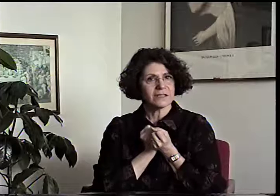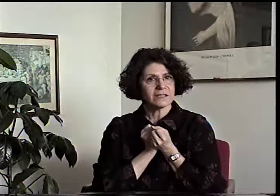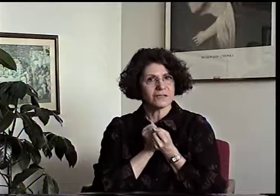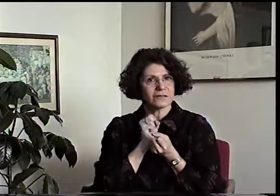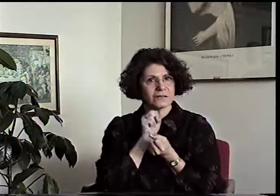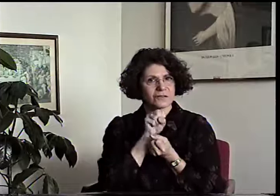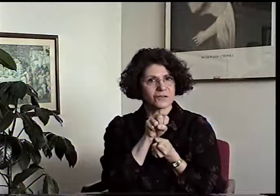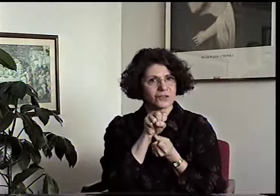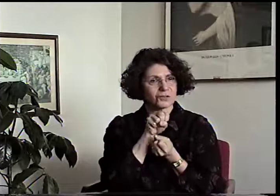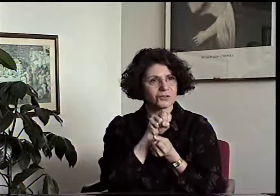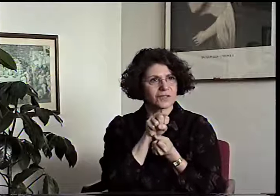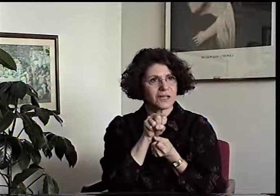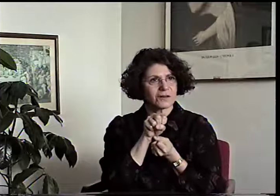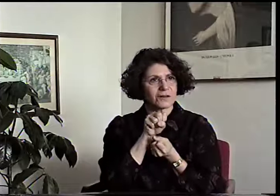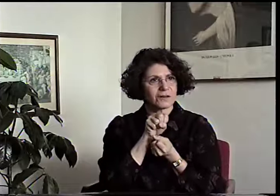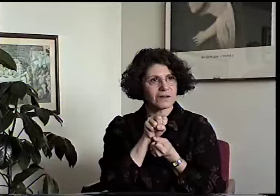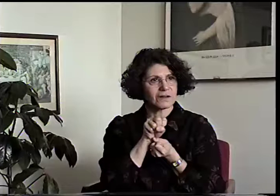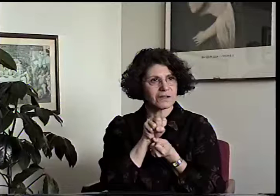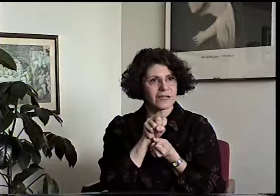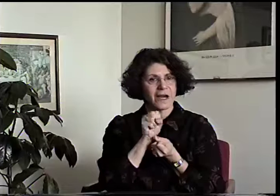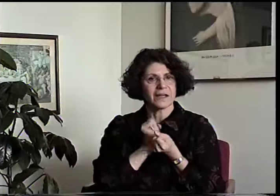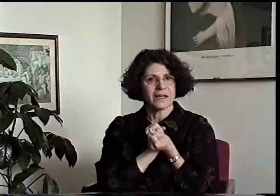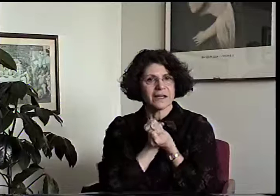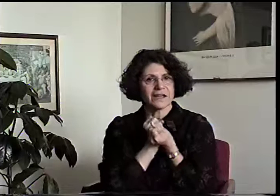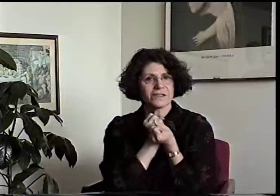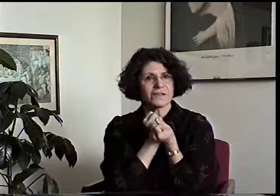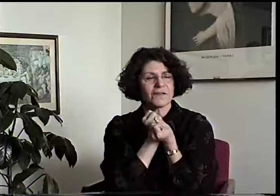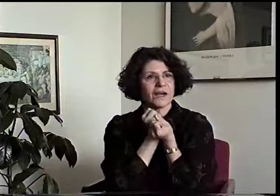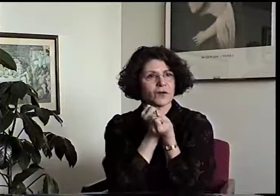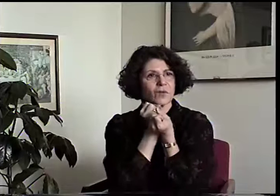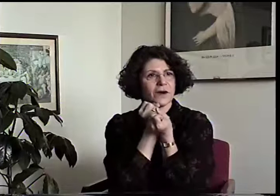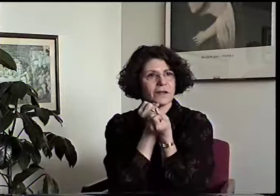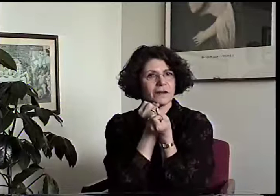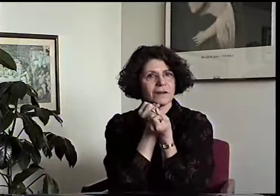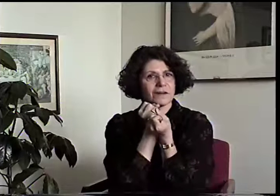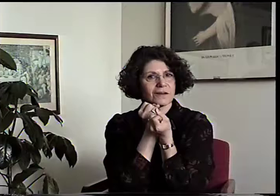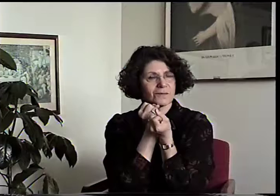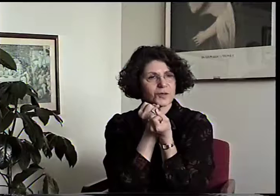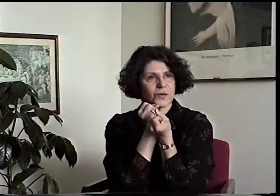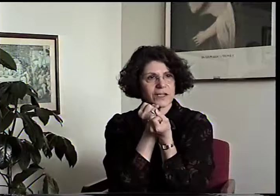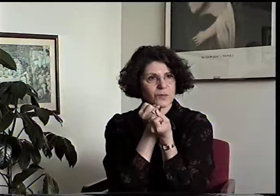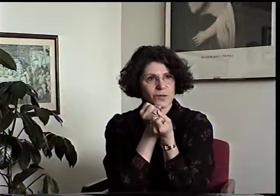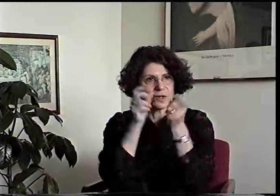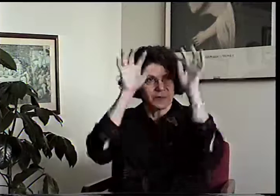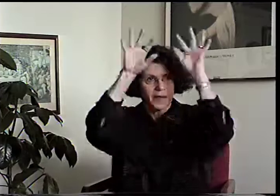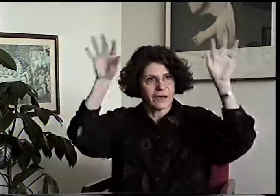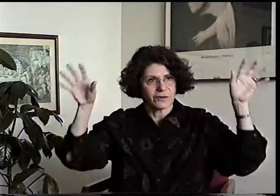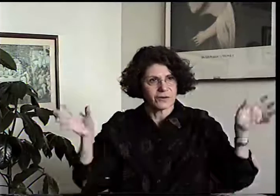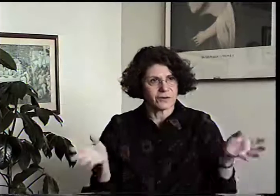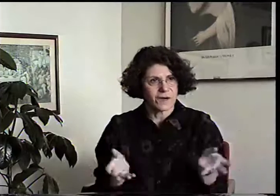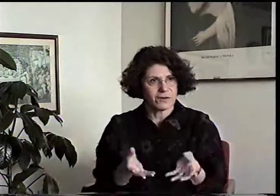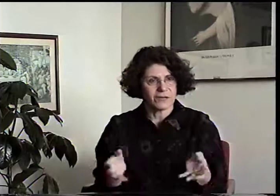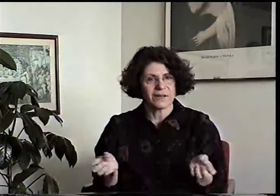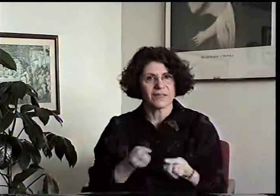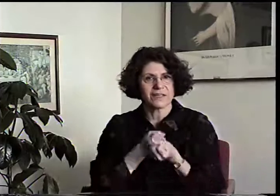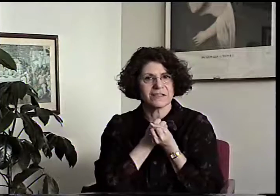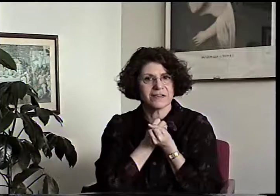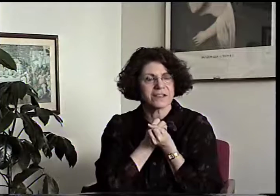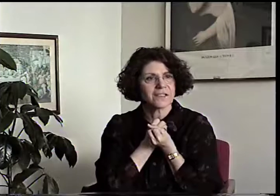only true center sign is the final one, which breaks with all the pattern and the round and everything. Dead